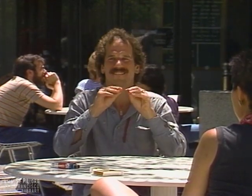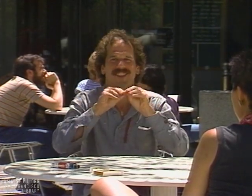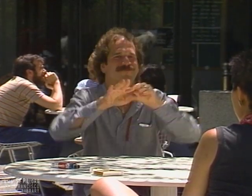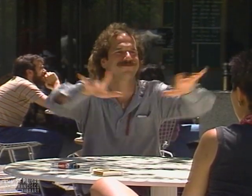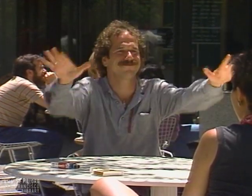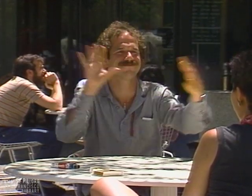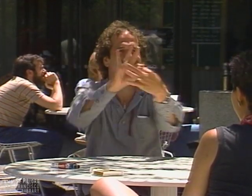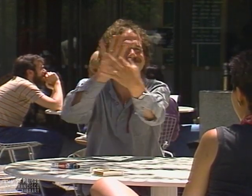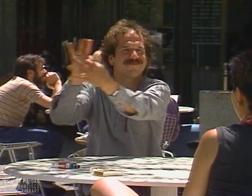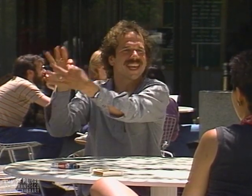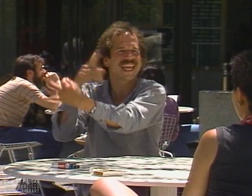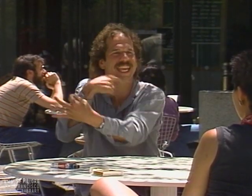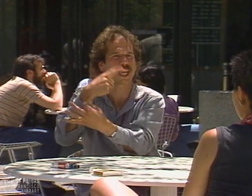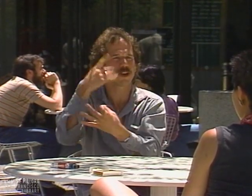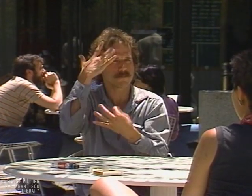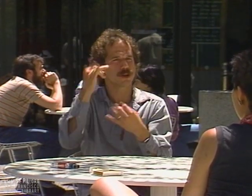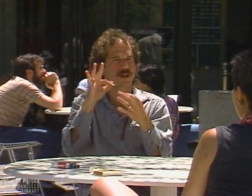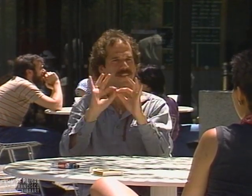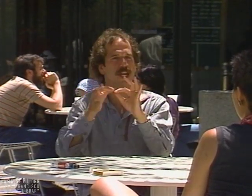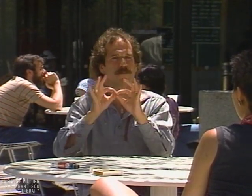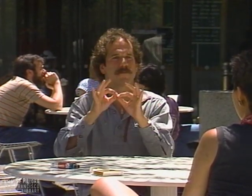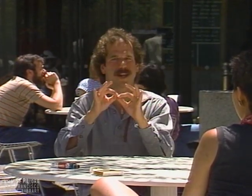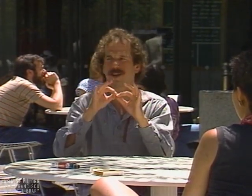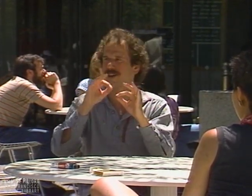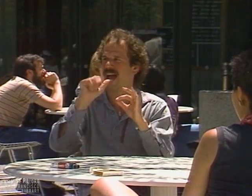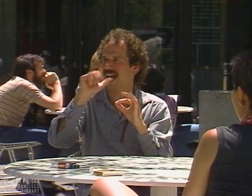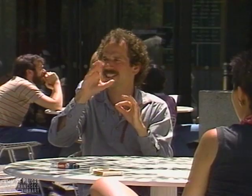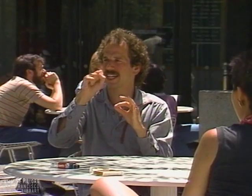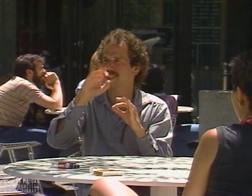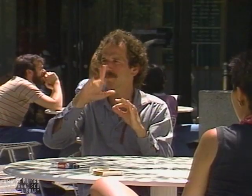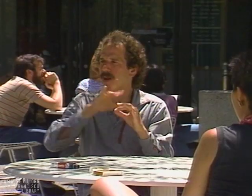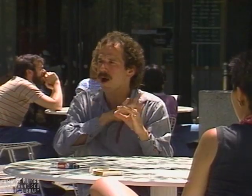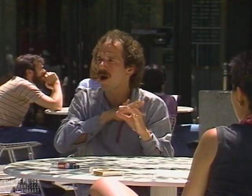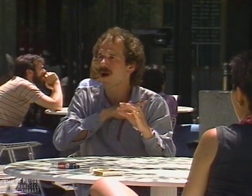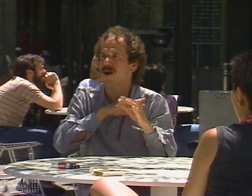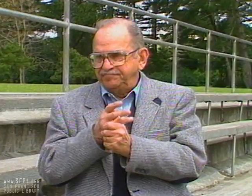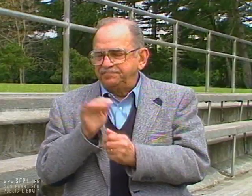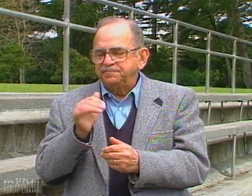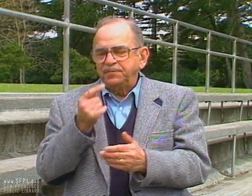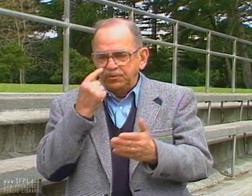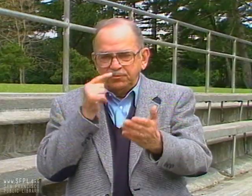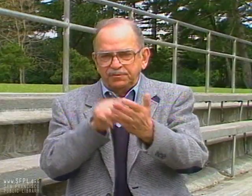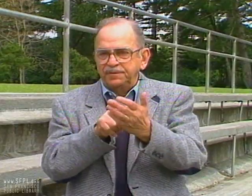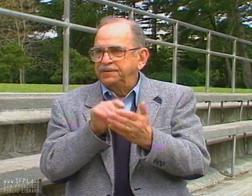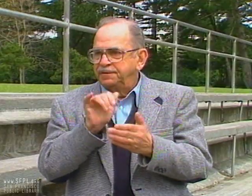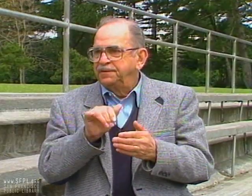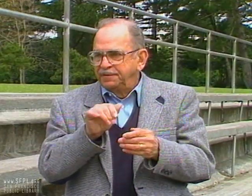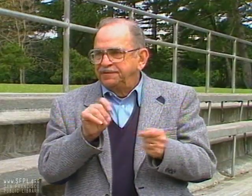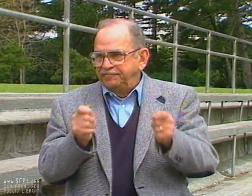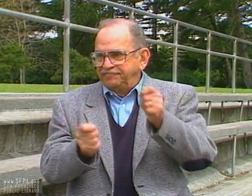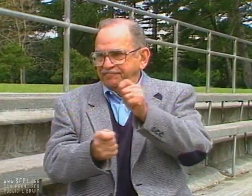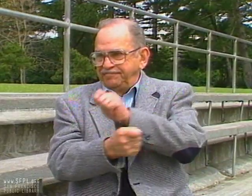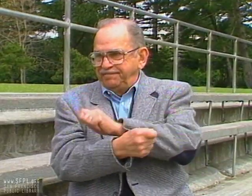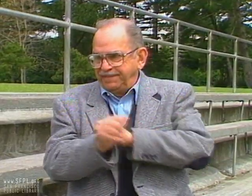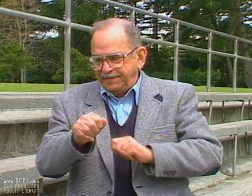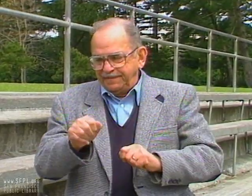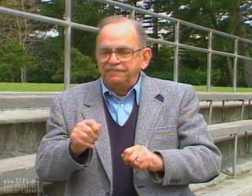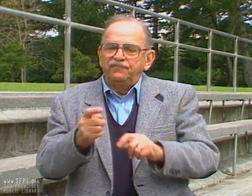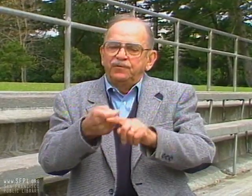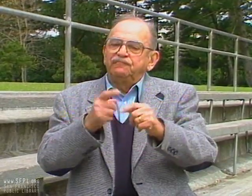events. With sign language interpreters, things are accessible, and that's great. I have noticed a change over